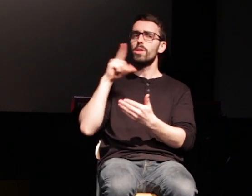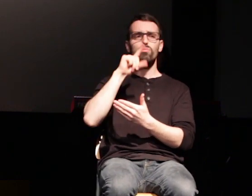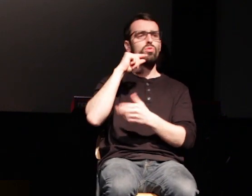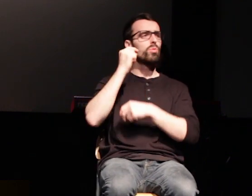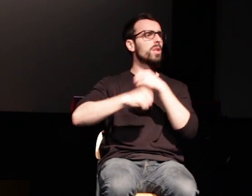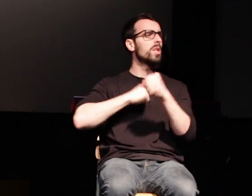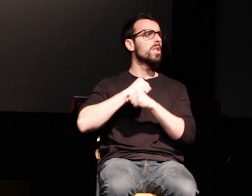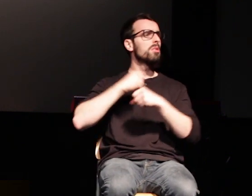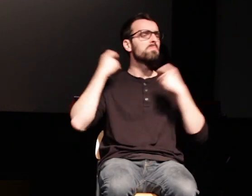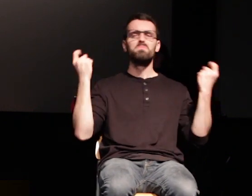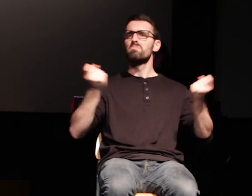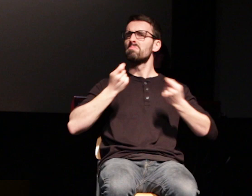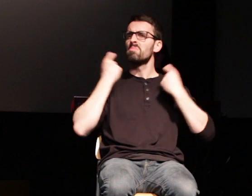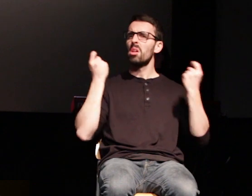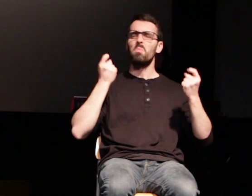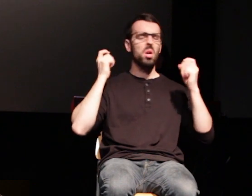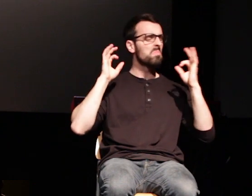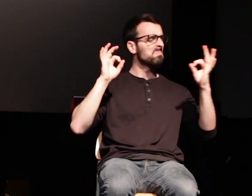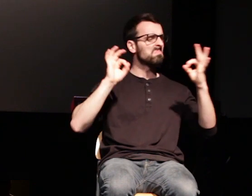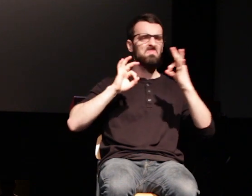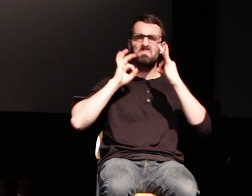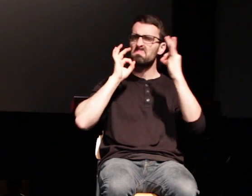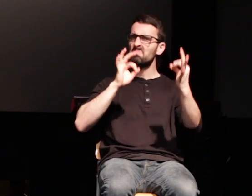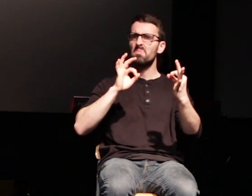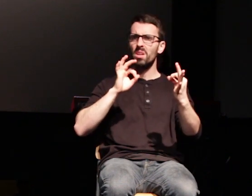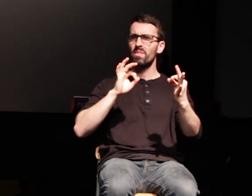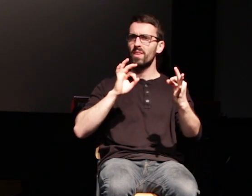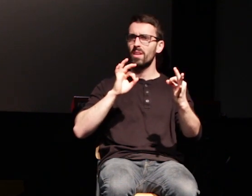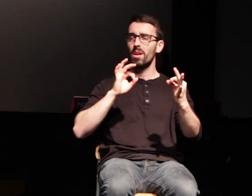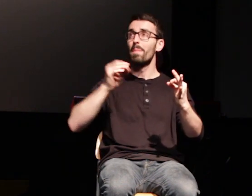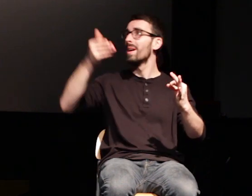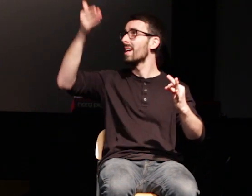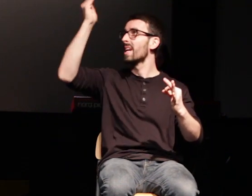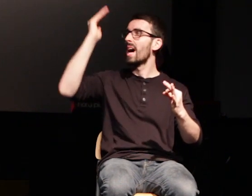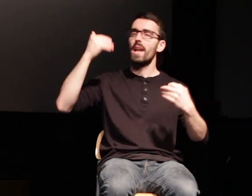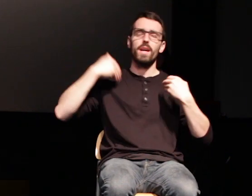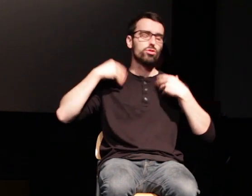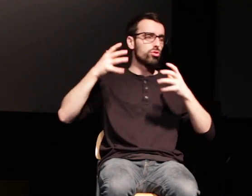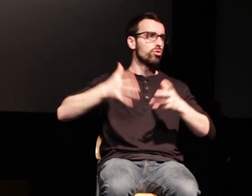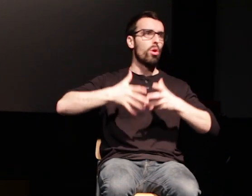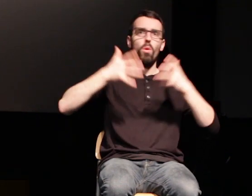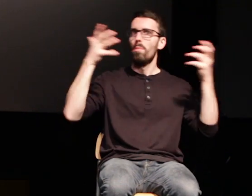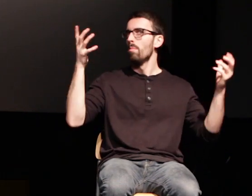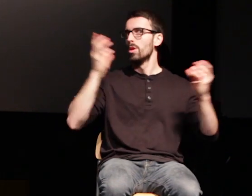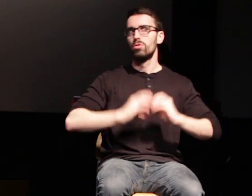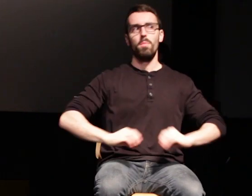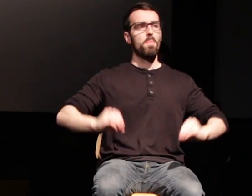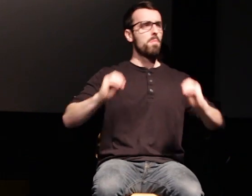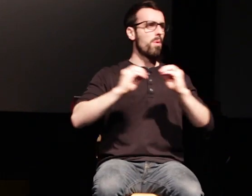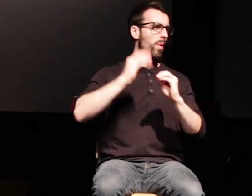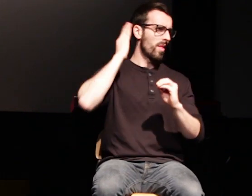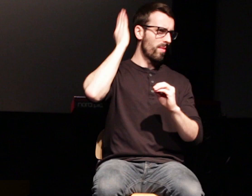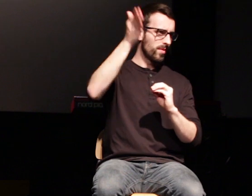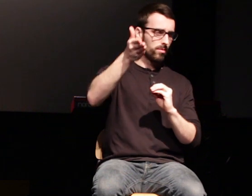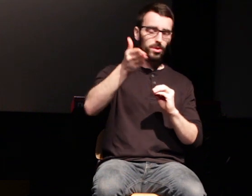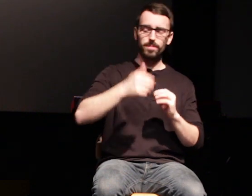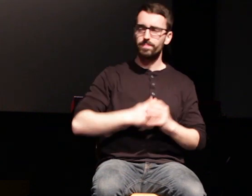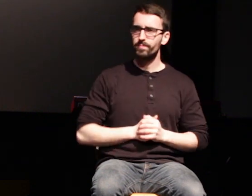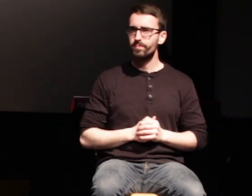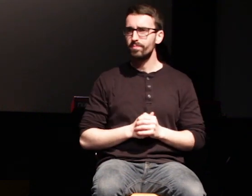seeing the life change put on display, but I think God's got so much more for us in the future. I have one goal